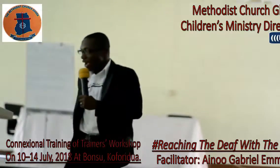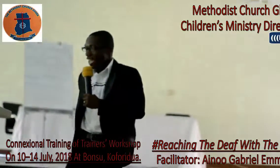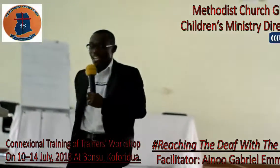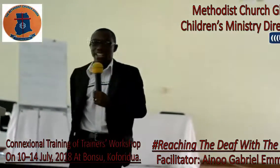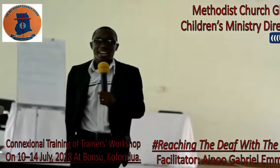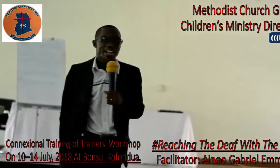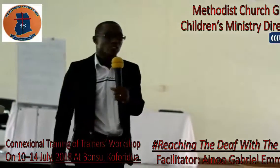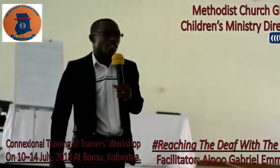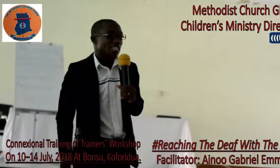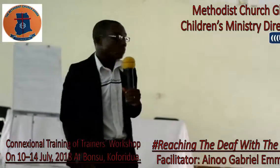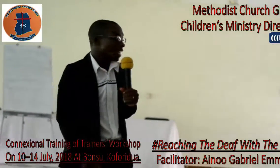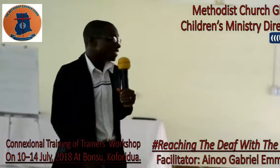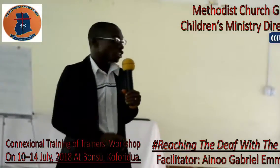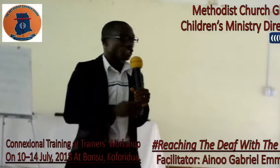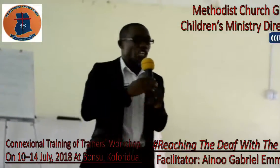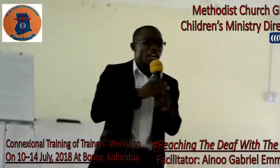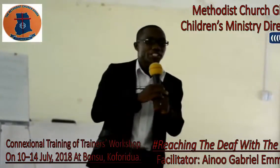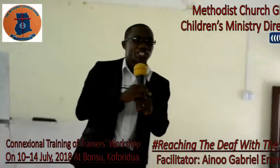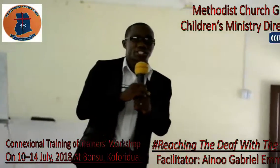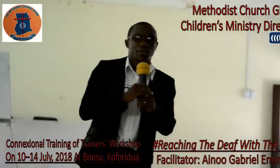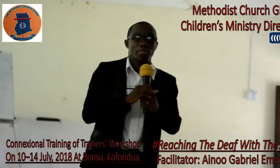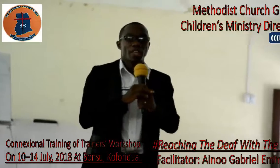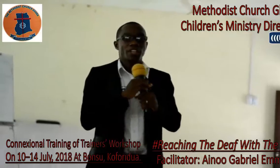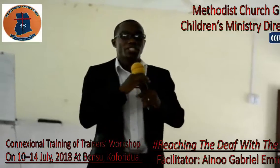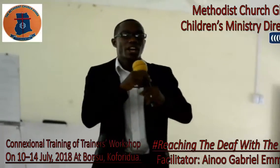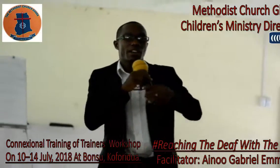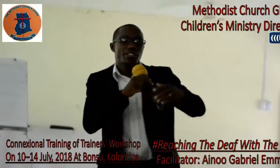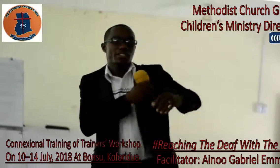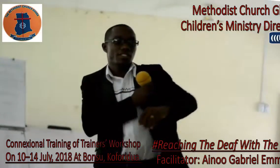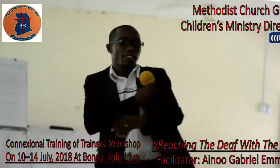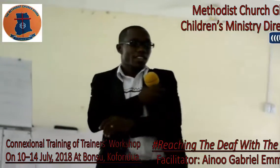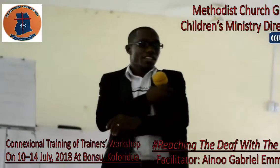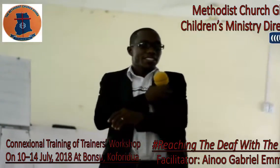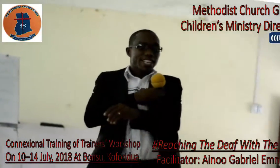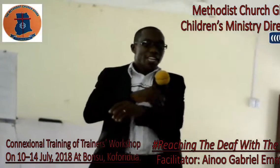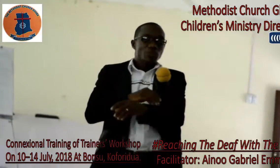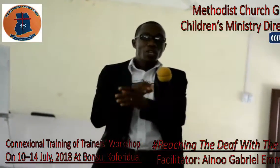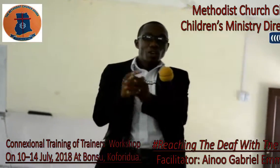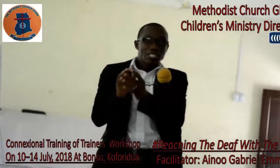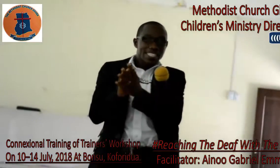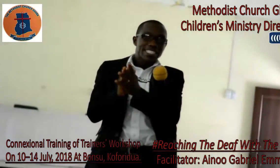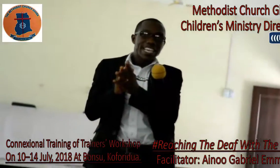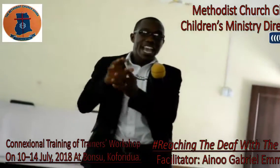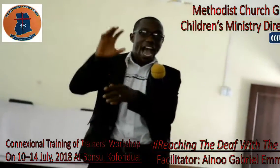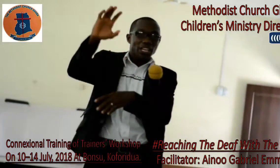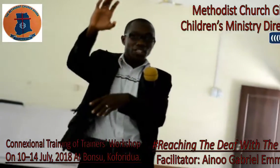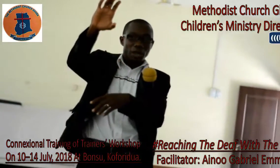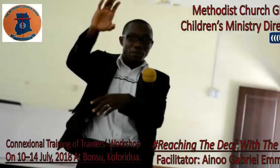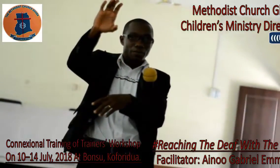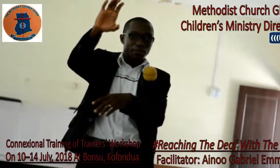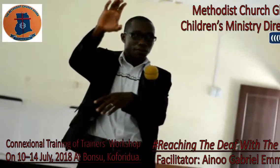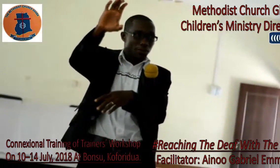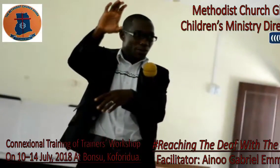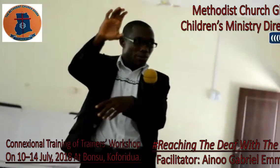Okay, the next concept is church. Church. Church, we use the C handshake.